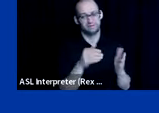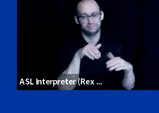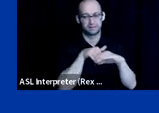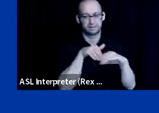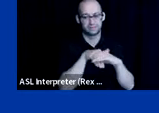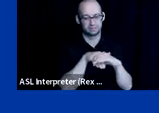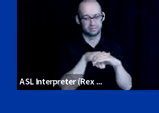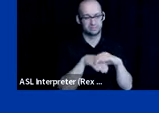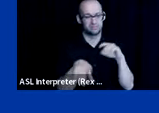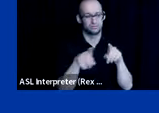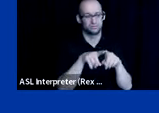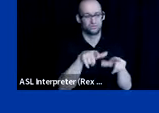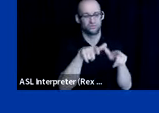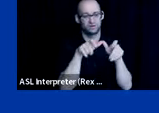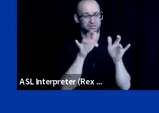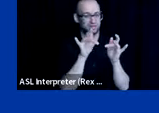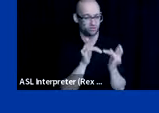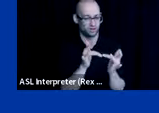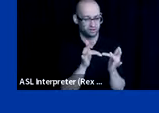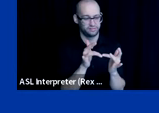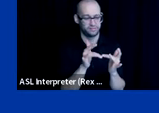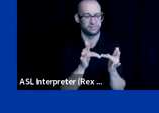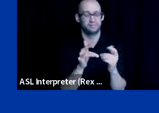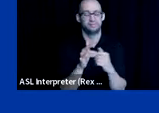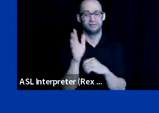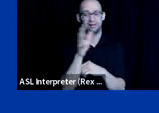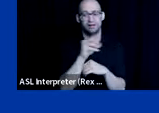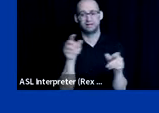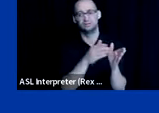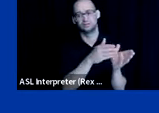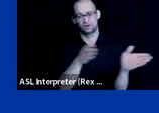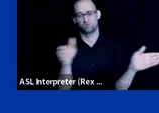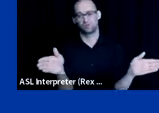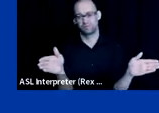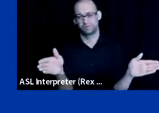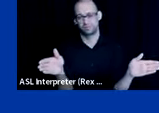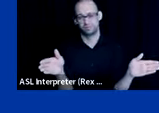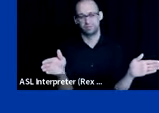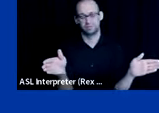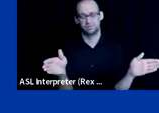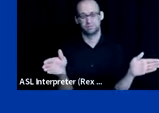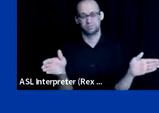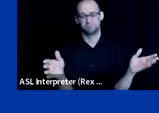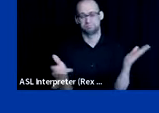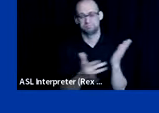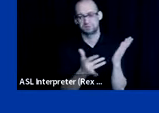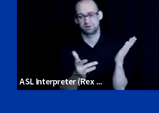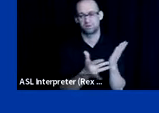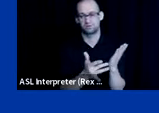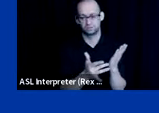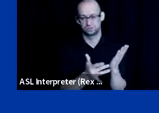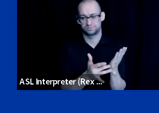access to broadband and more generally to technology